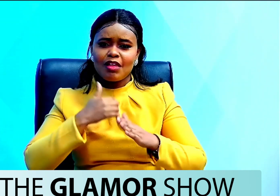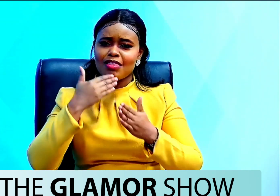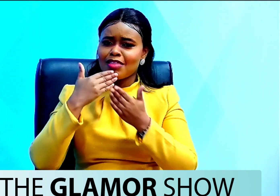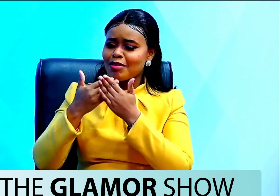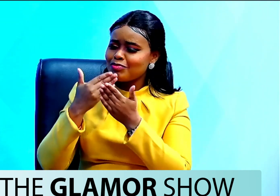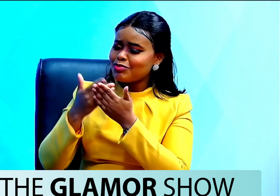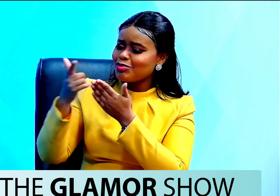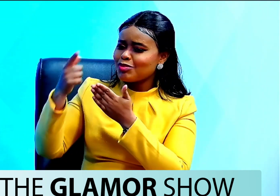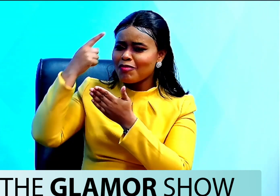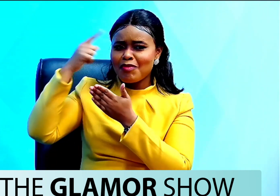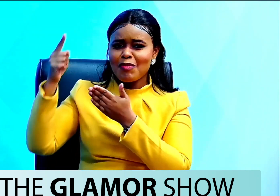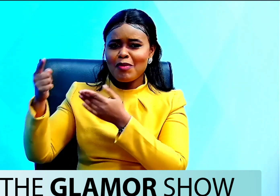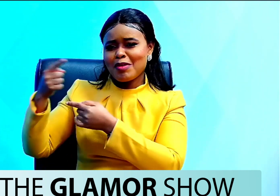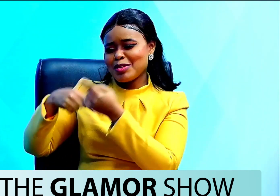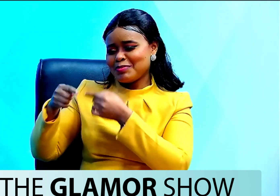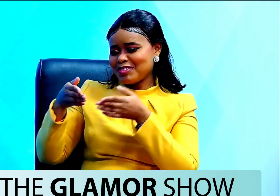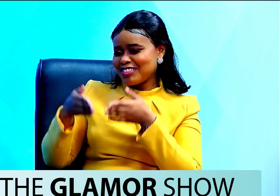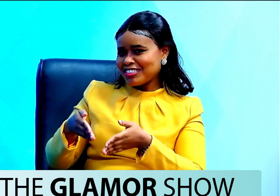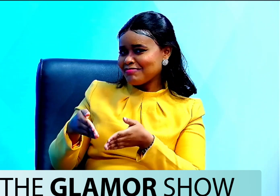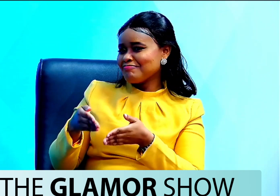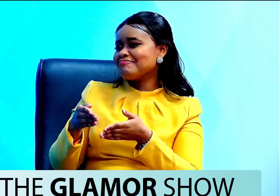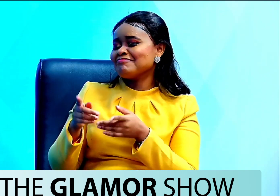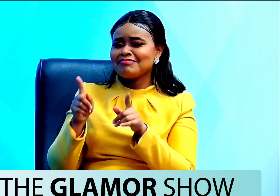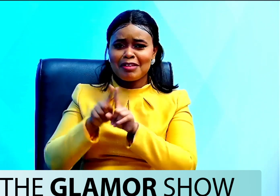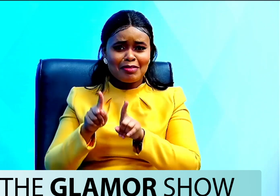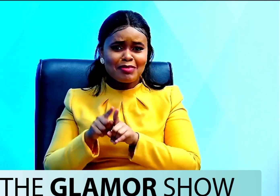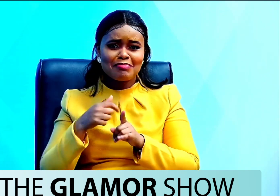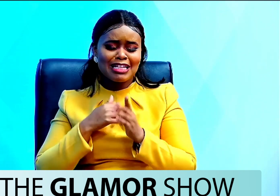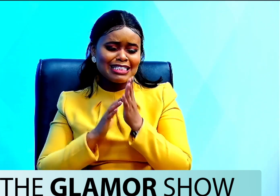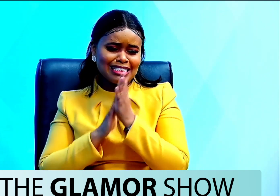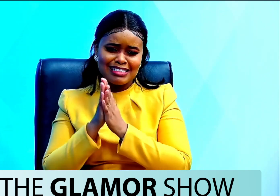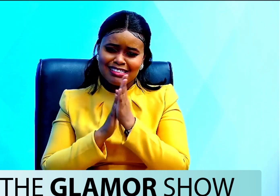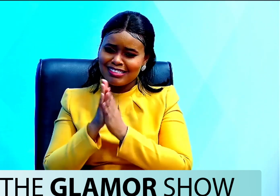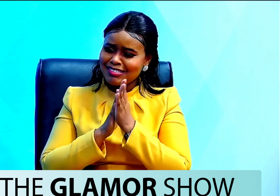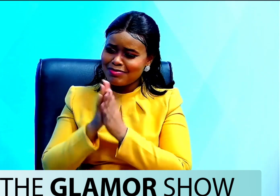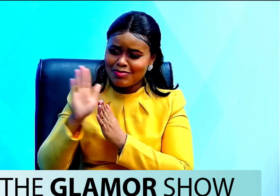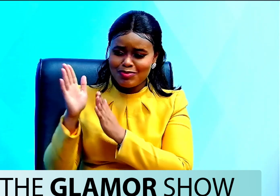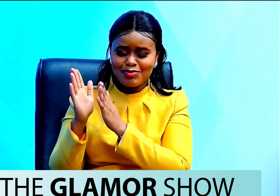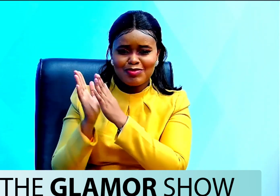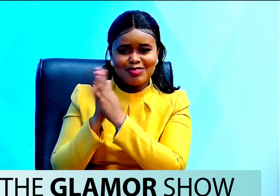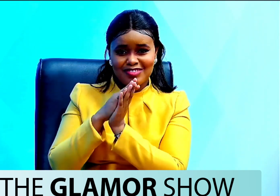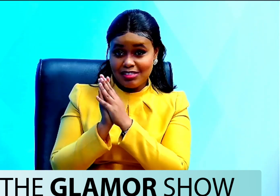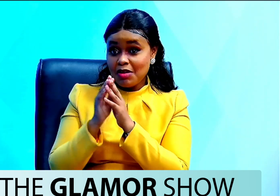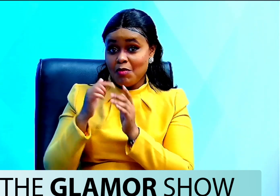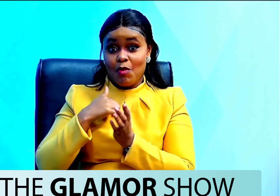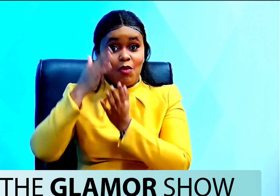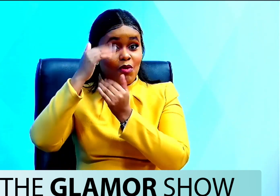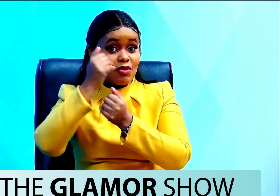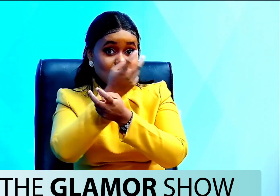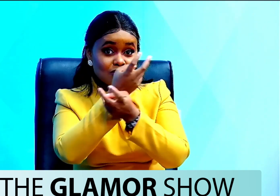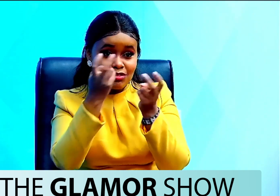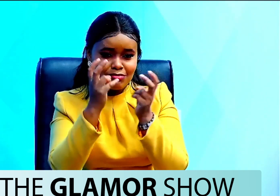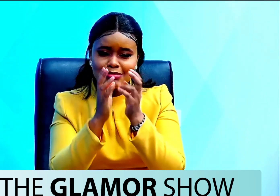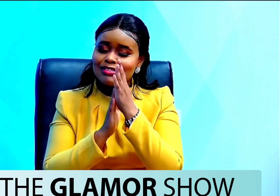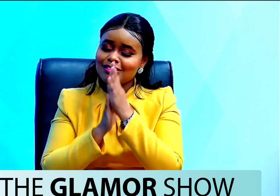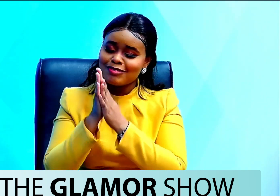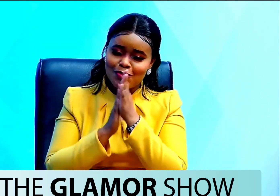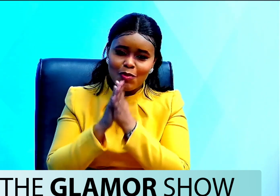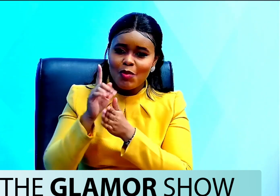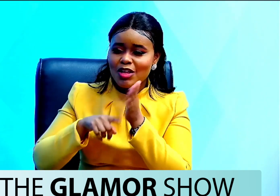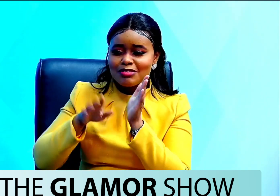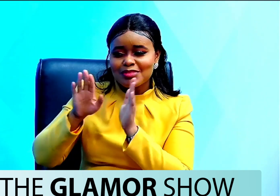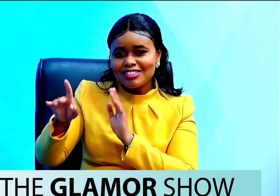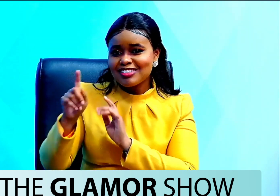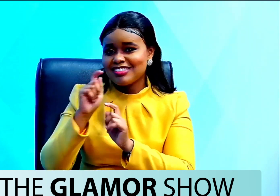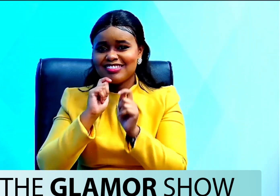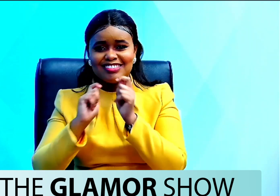you have also shown on the social media on our screens, I hope you're going to pick it and get to make sure you engage more with our guest. I really hope, my viewers,